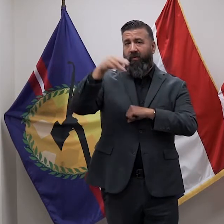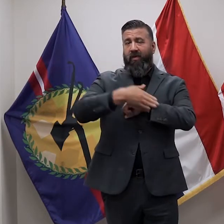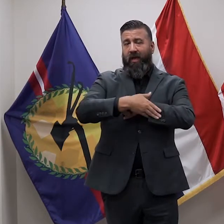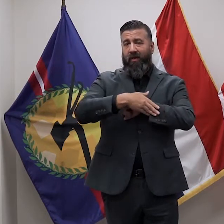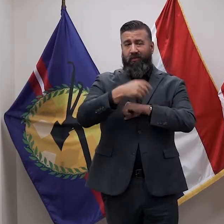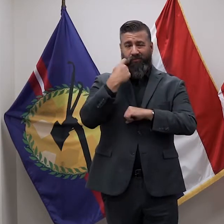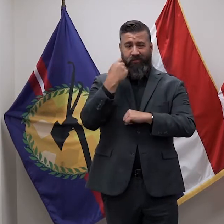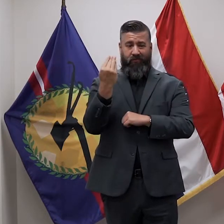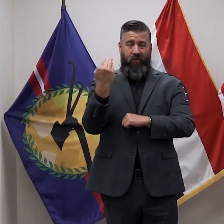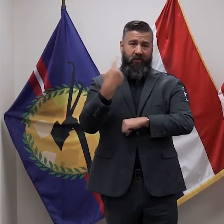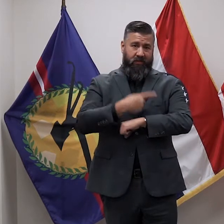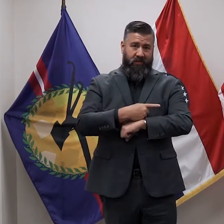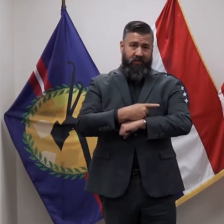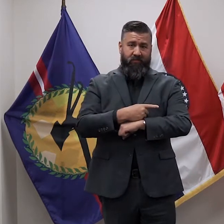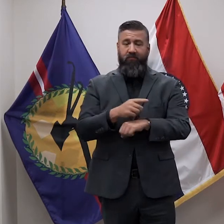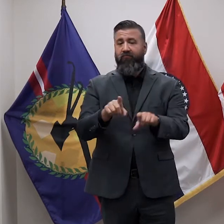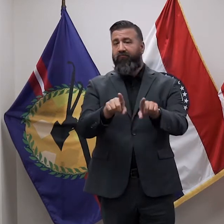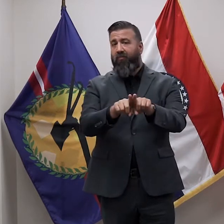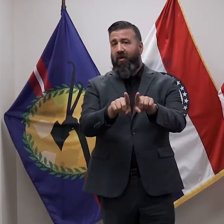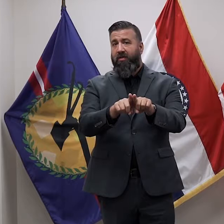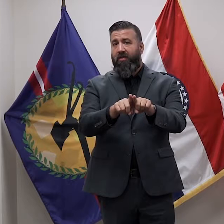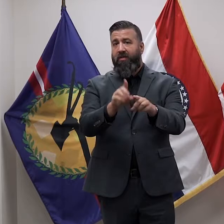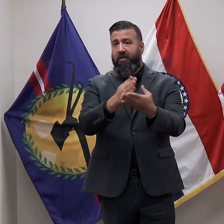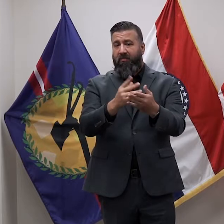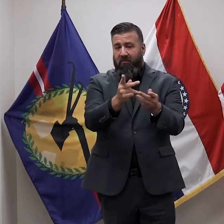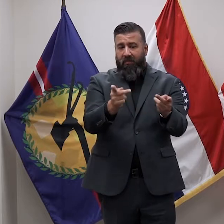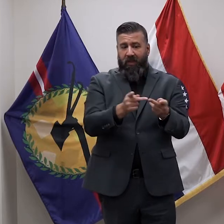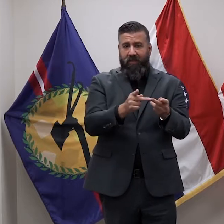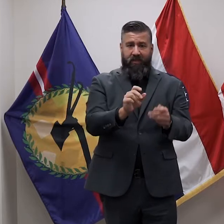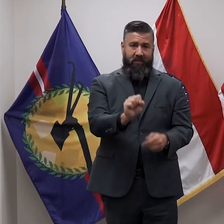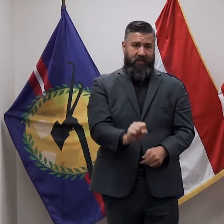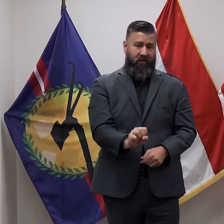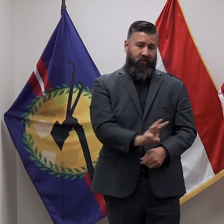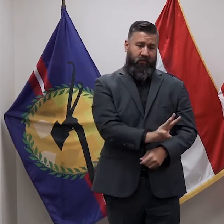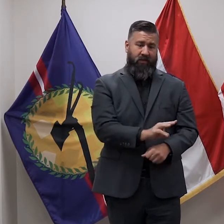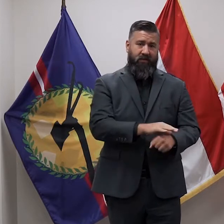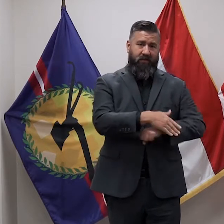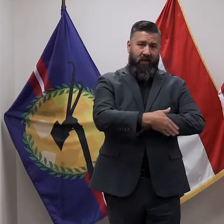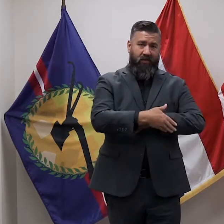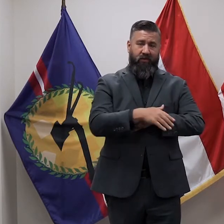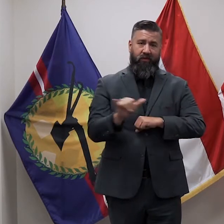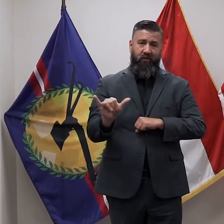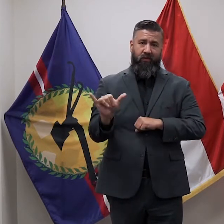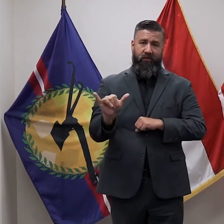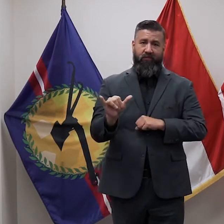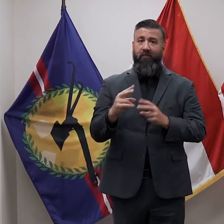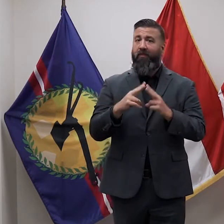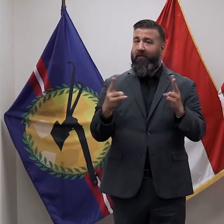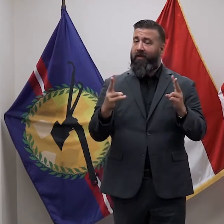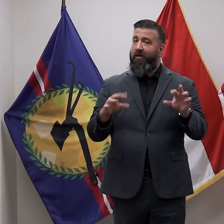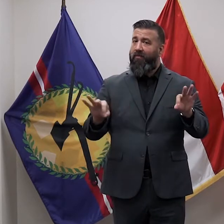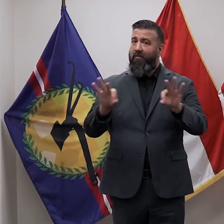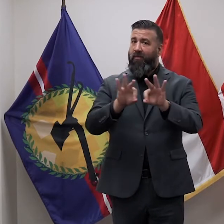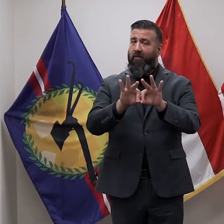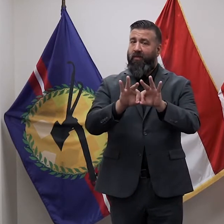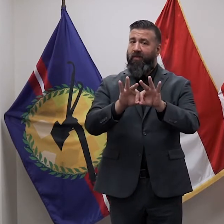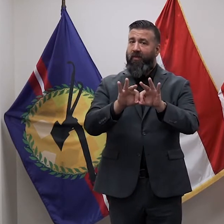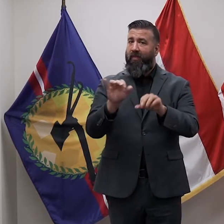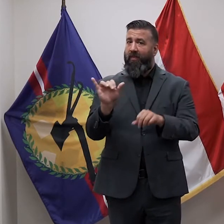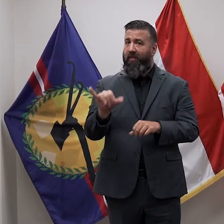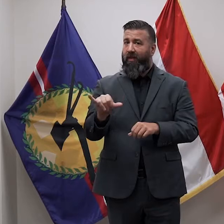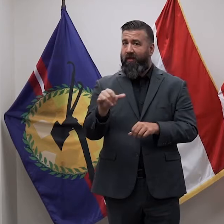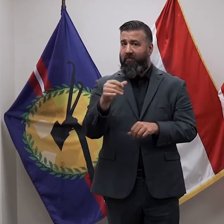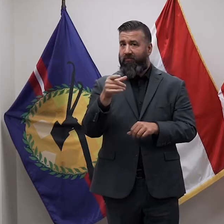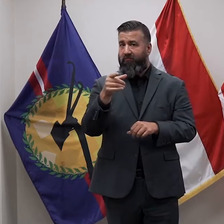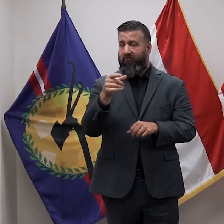last 14 days, as well as some pockets in deep Southwest County as well. So it's very important that